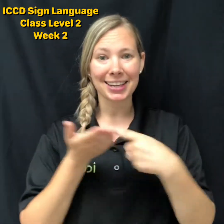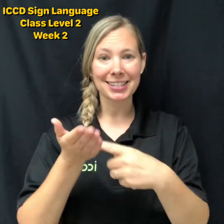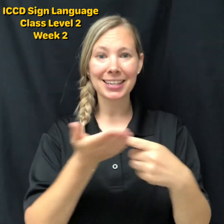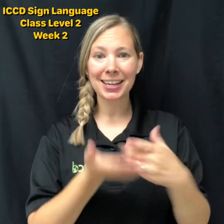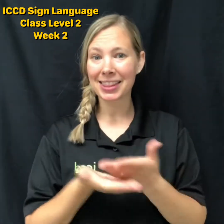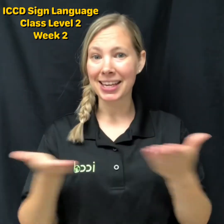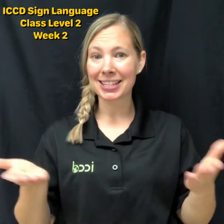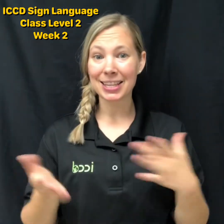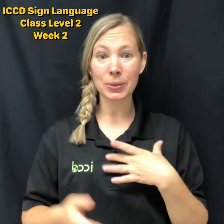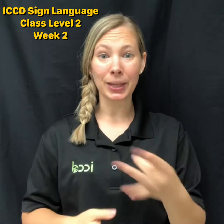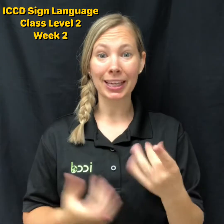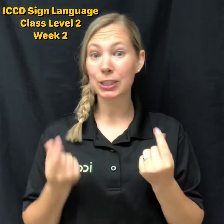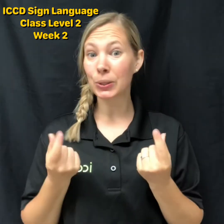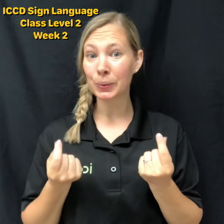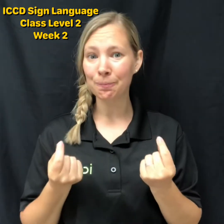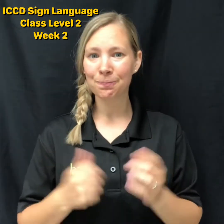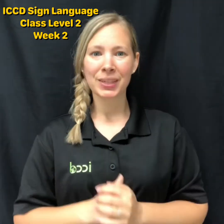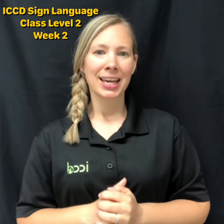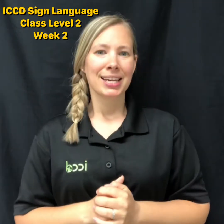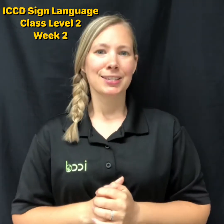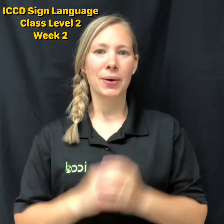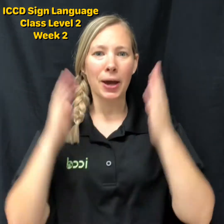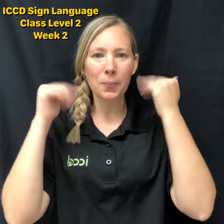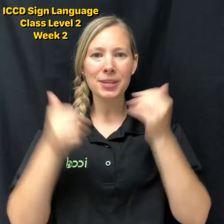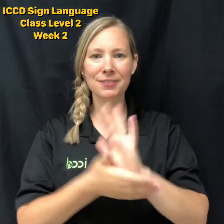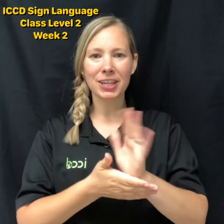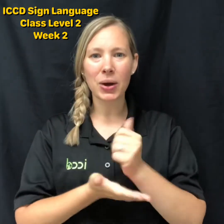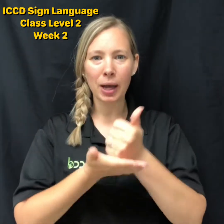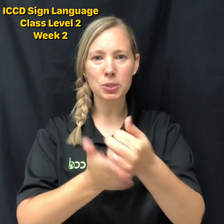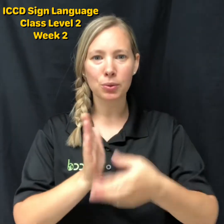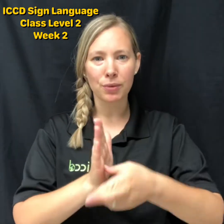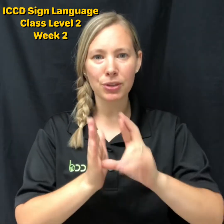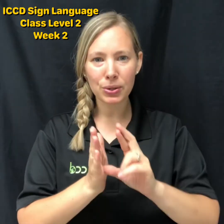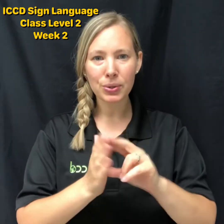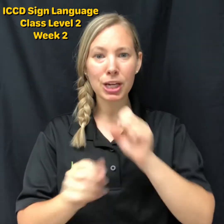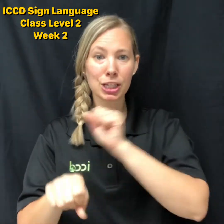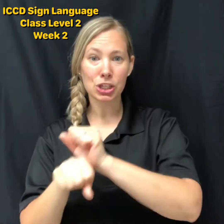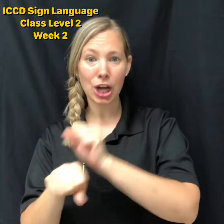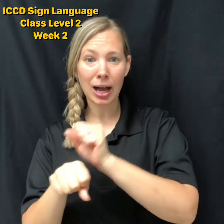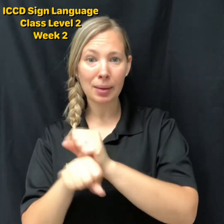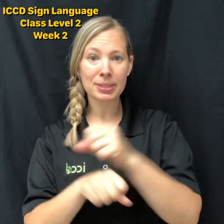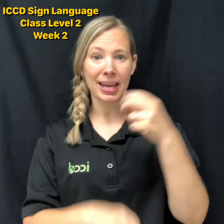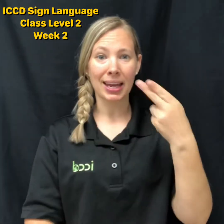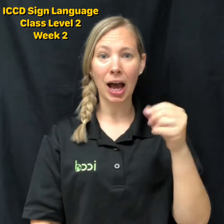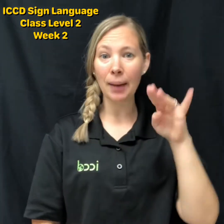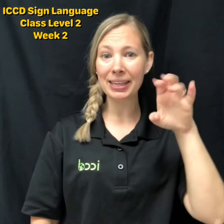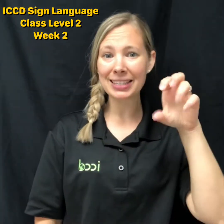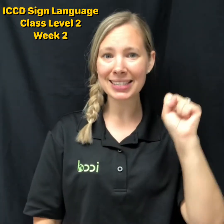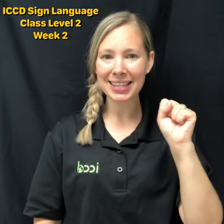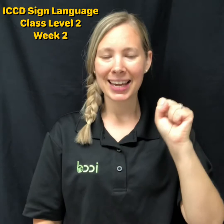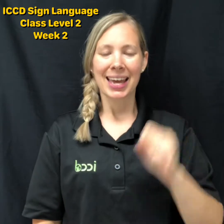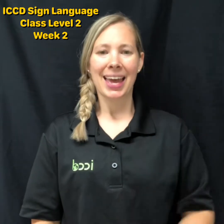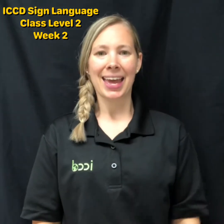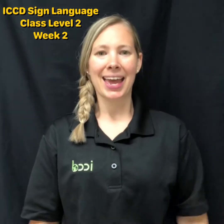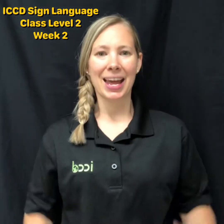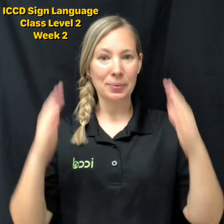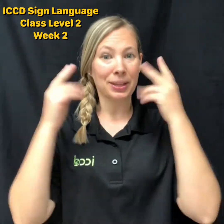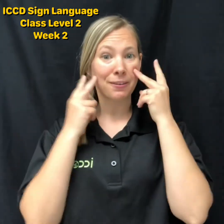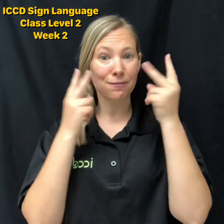discussing things that you like to do. So I hope this video helps you review jobs and hobbies, and we look